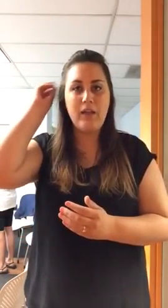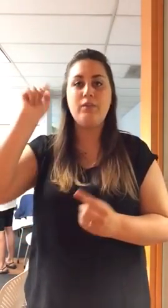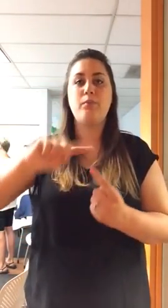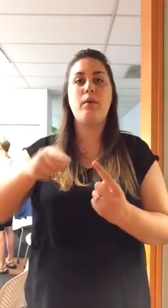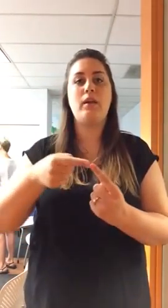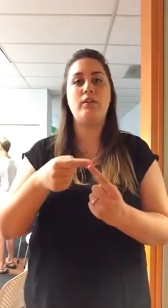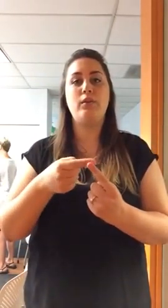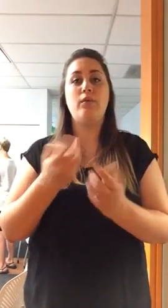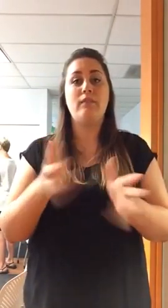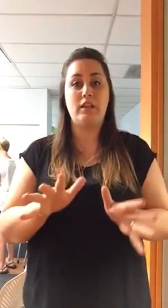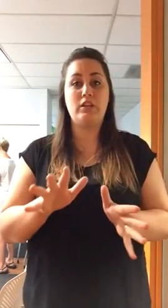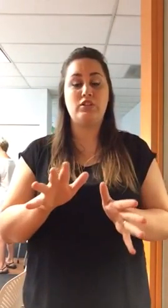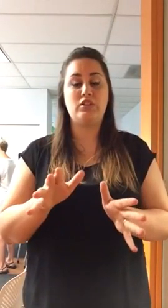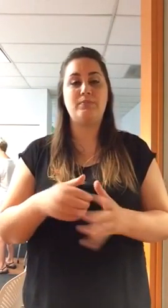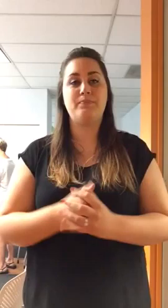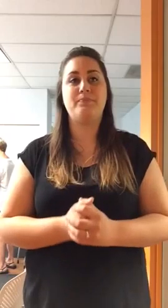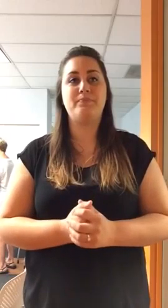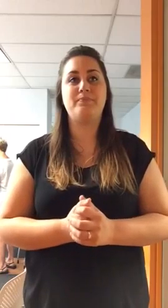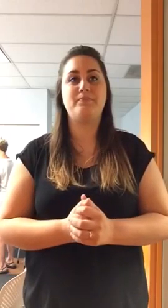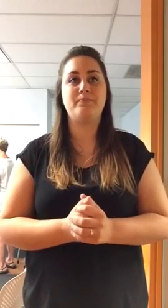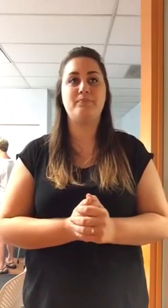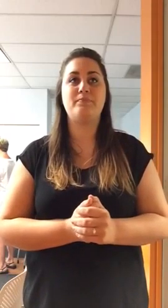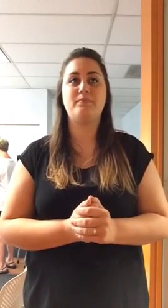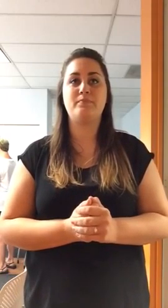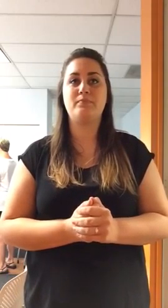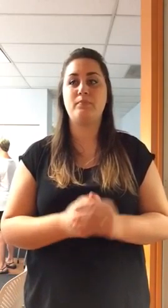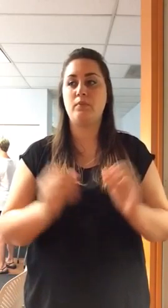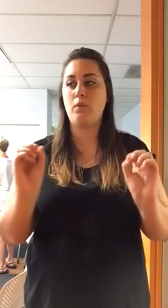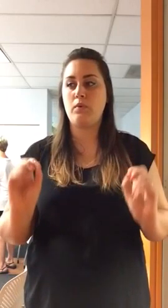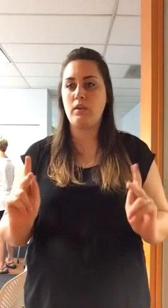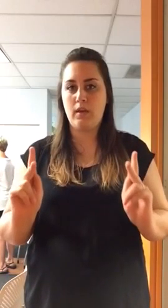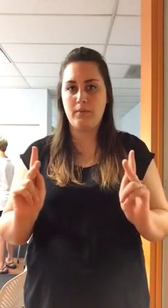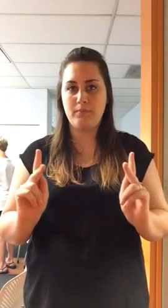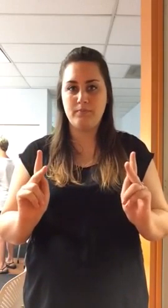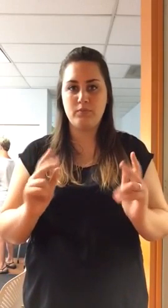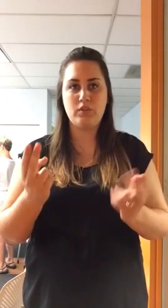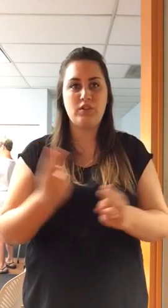unit. Okay. Using the overhead.